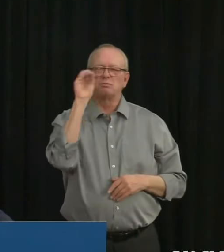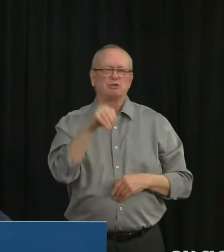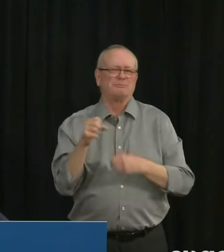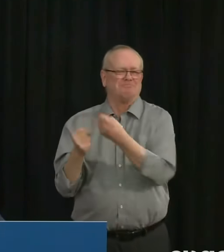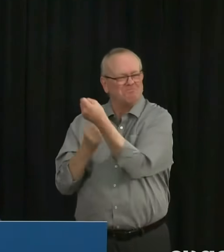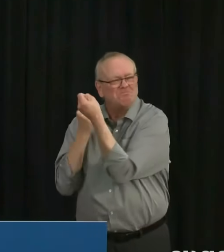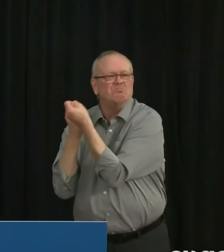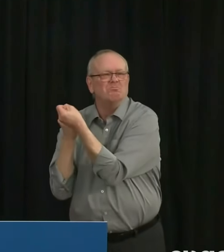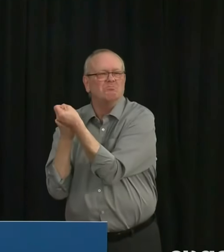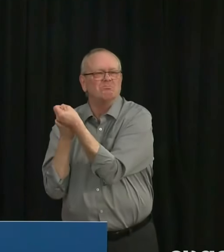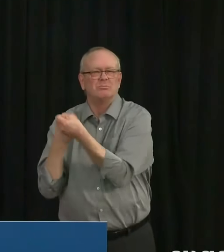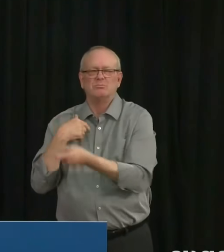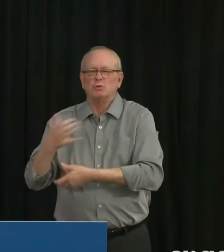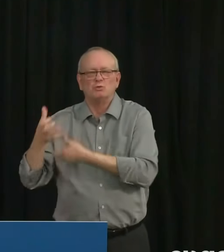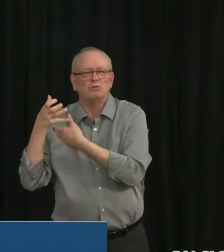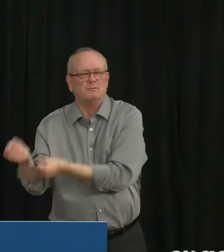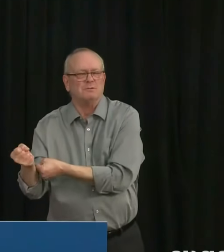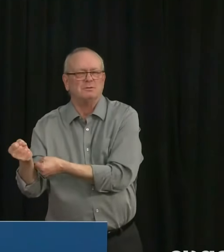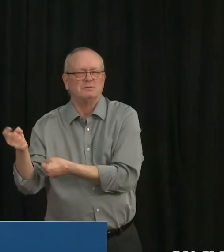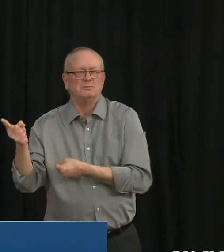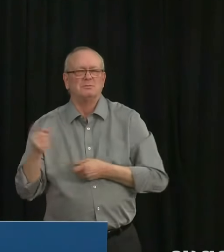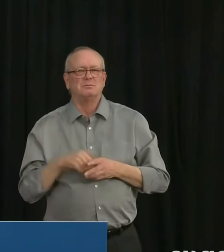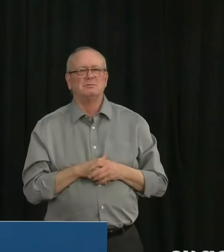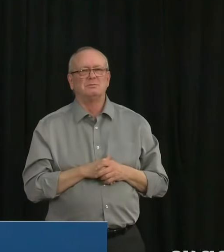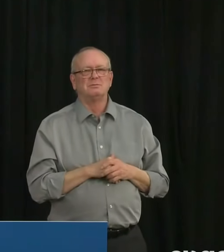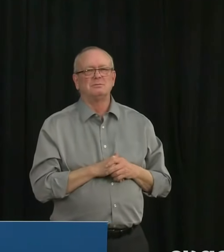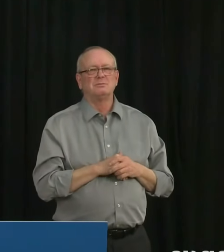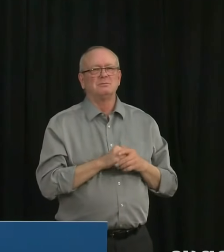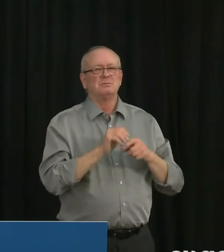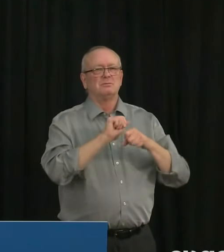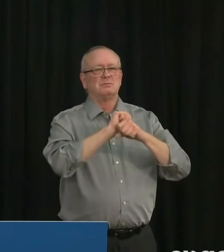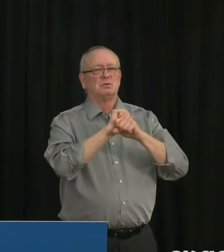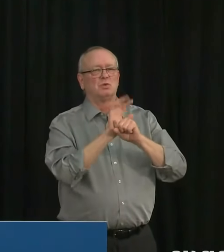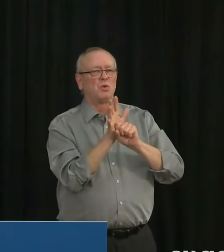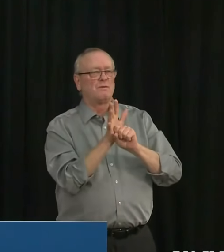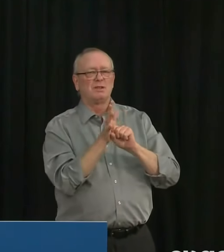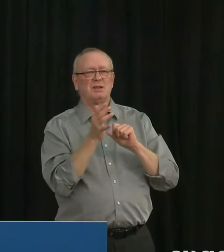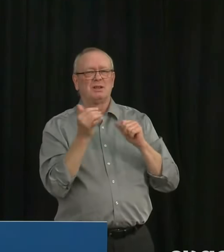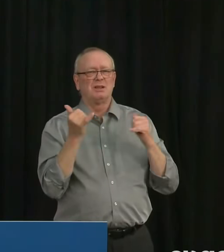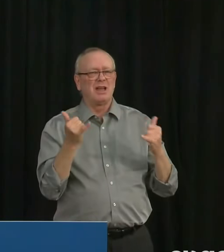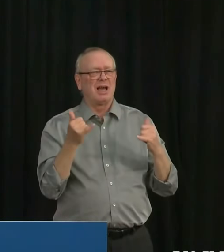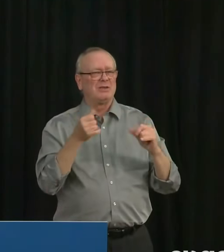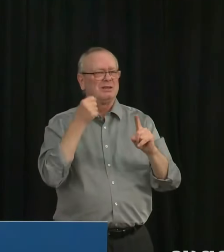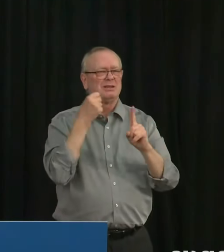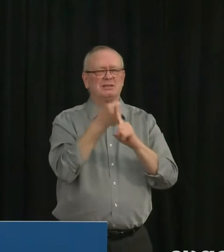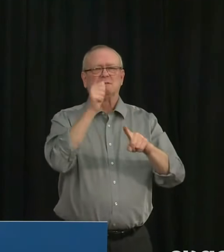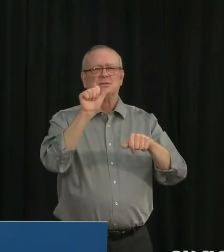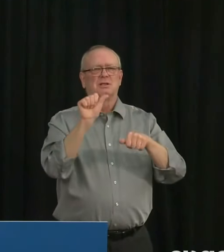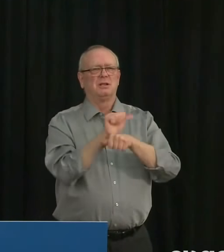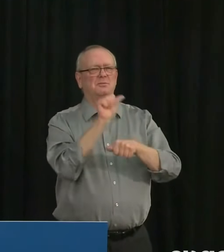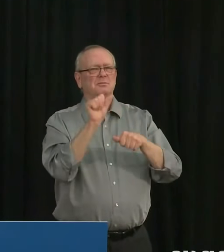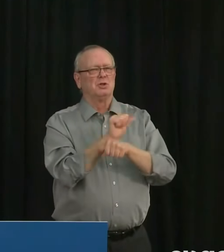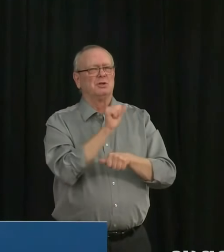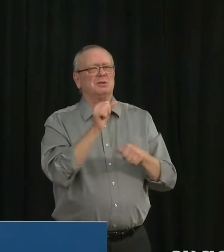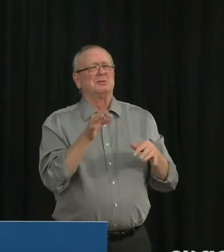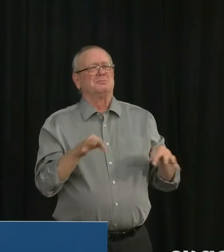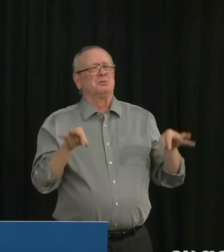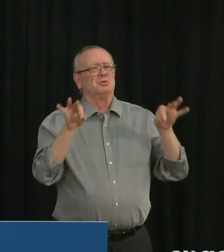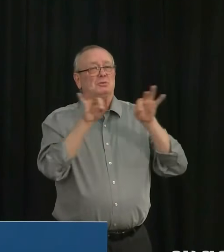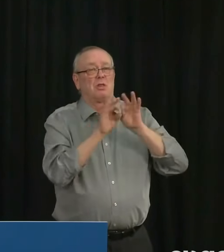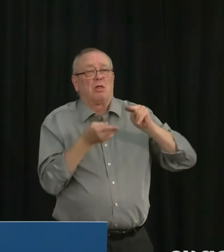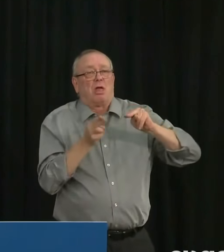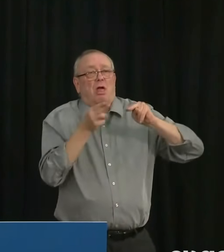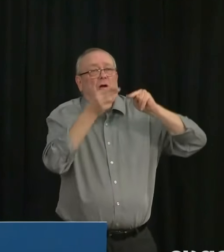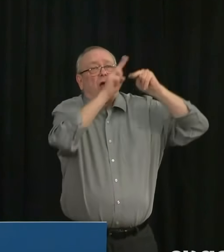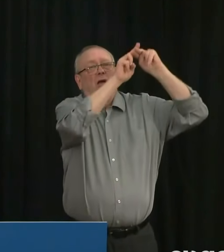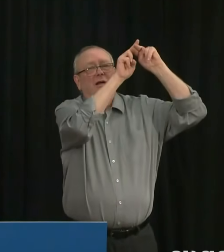As we outlined earlier this week, this is a critical juncture for COVID here in Alberta. This is why on